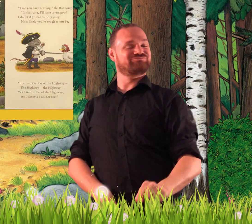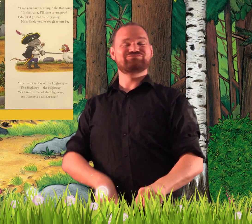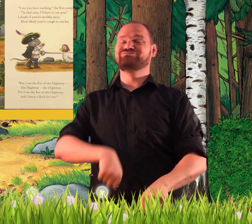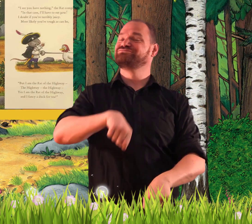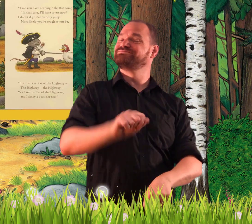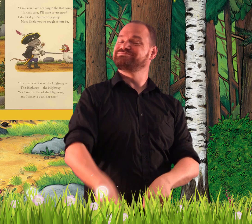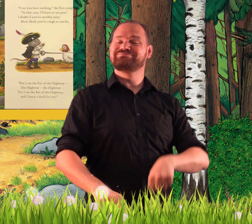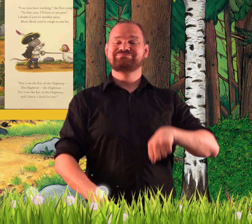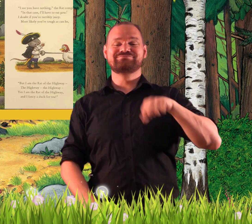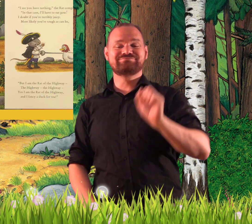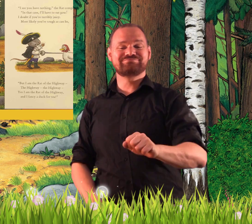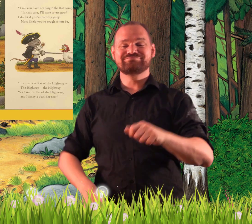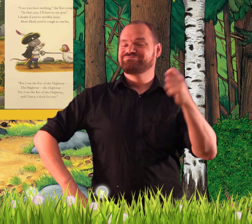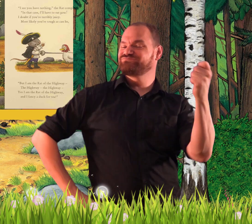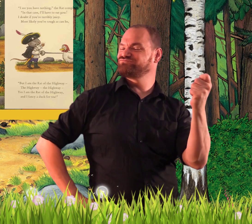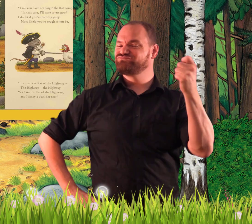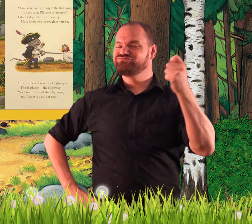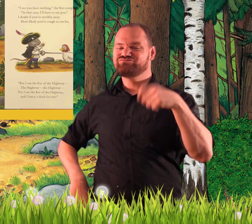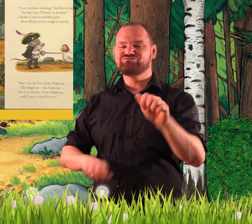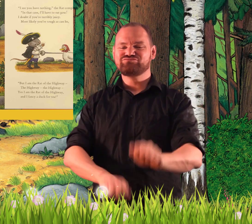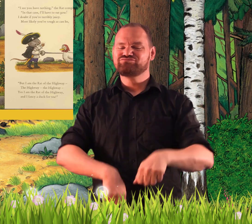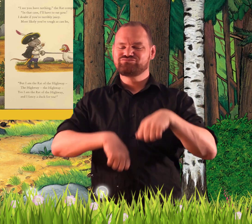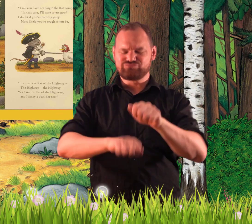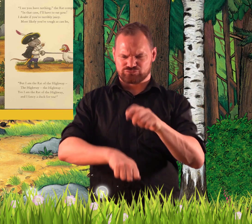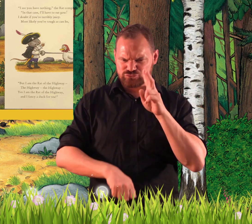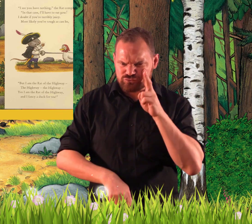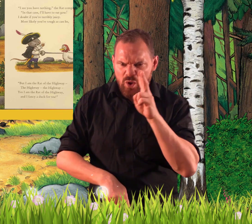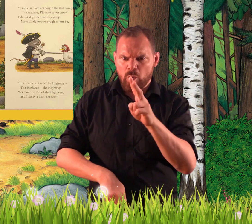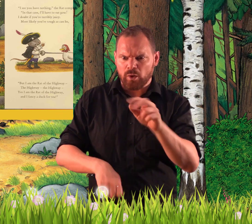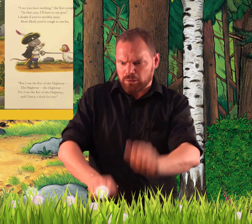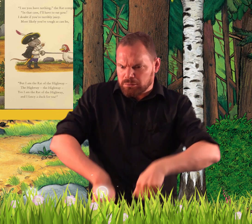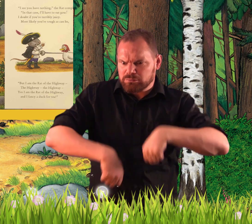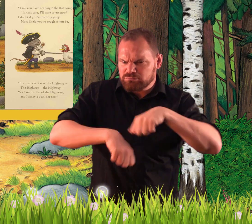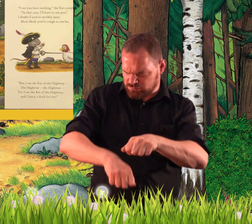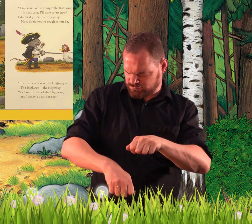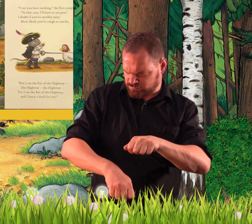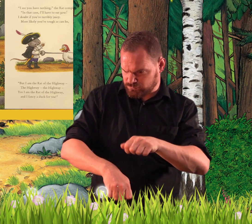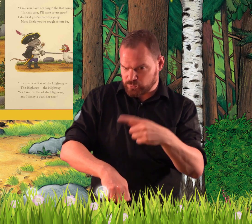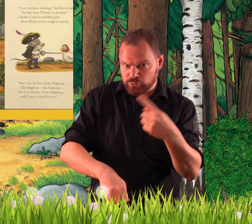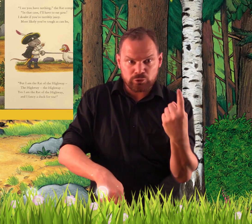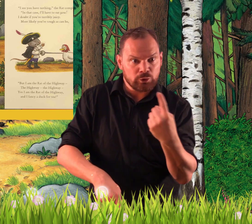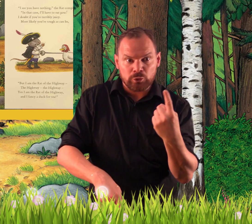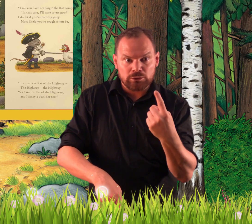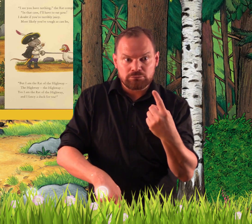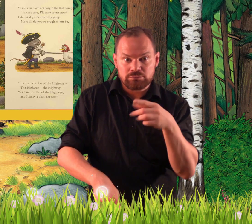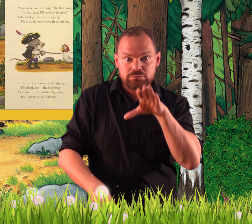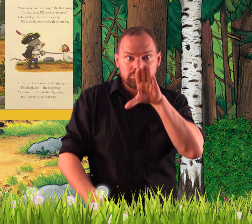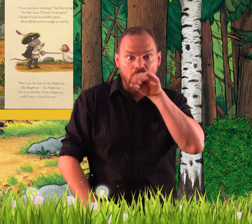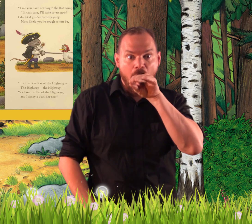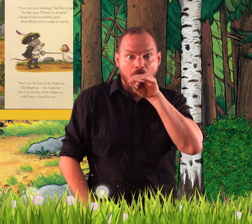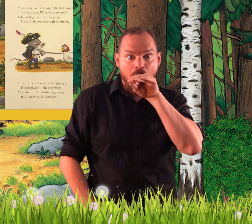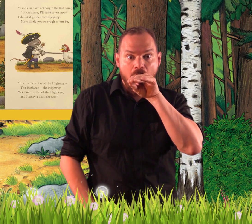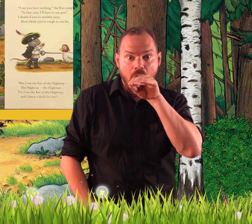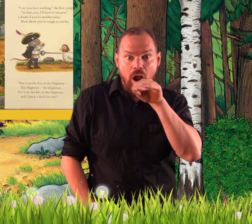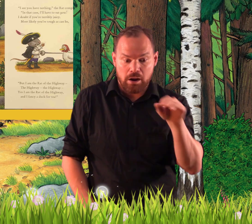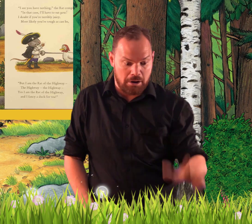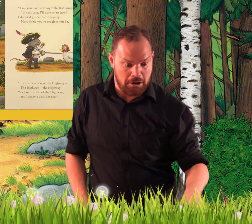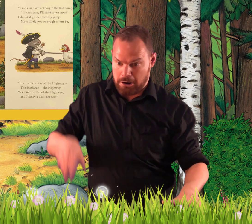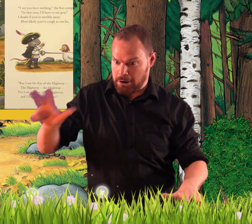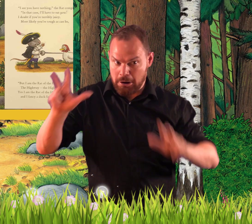rat continued on his journey. Then he saw someone. But who could it be? It was a duck